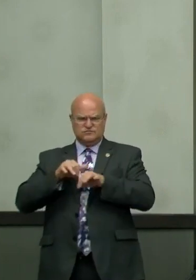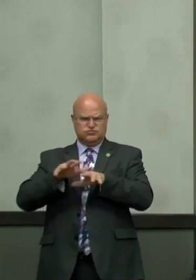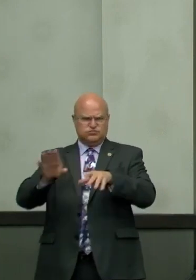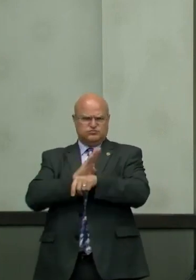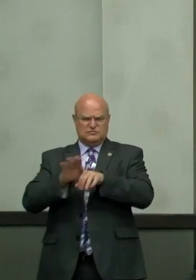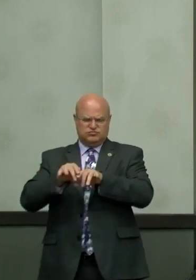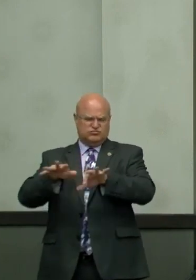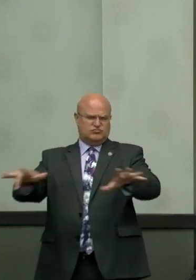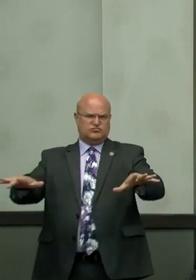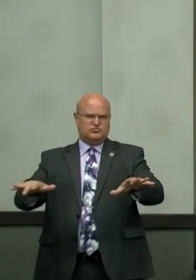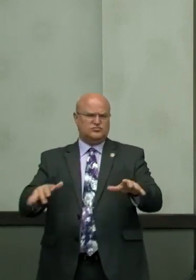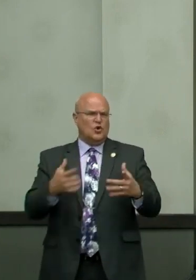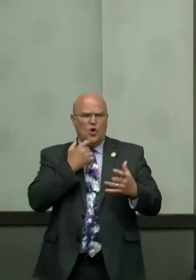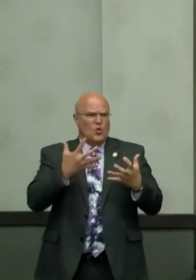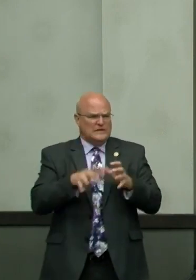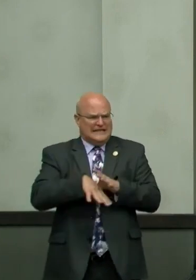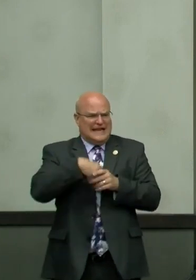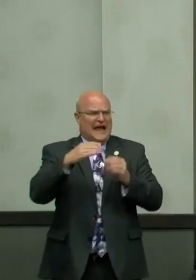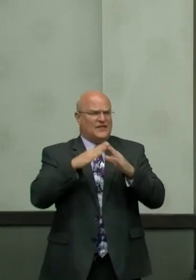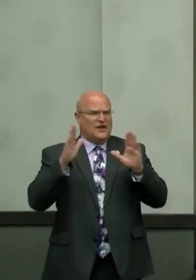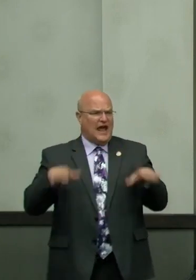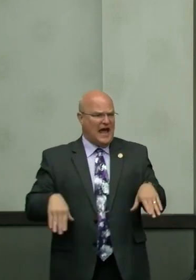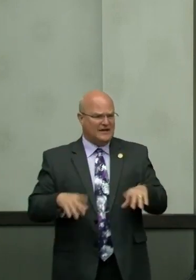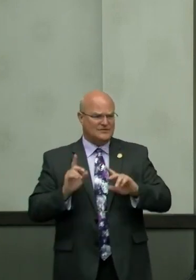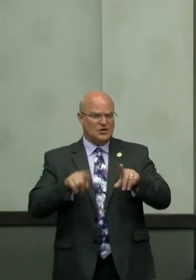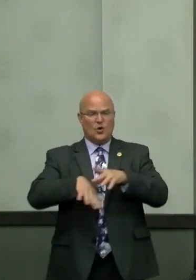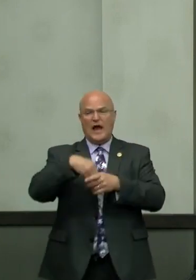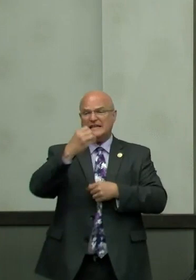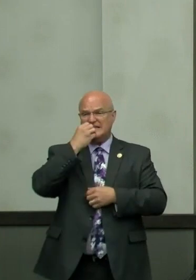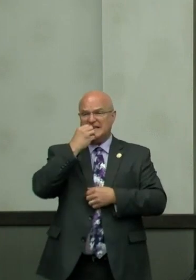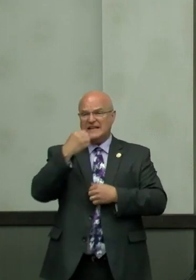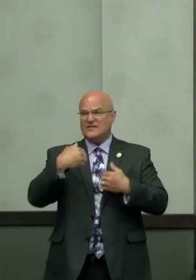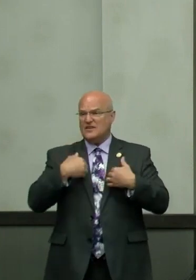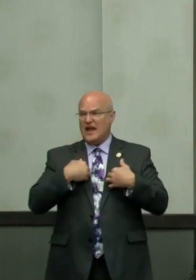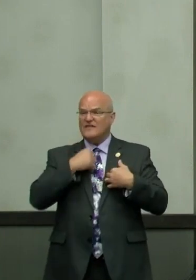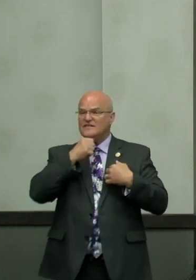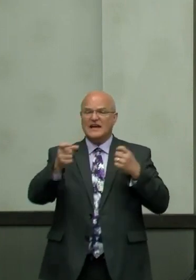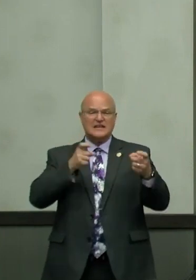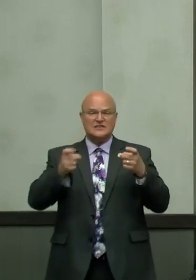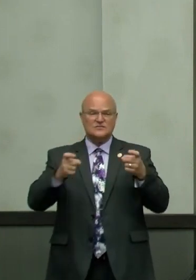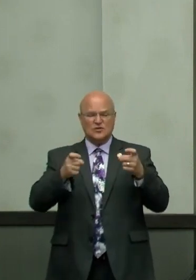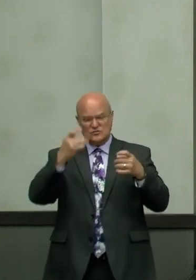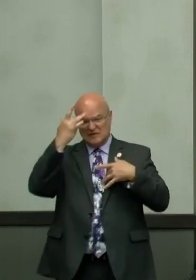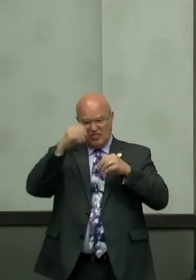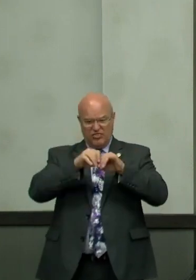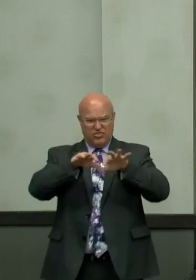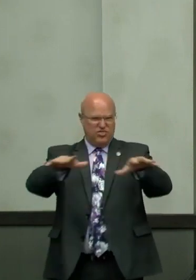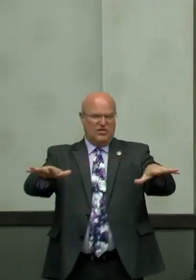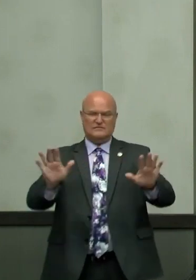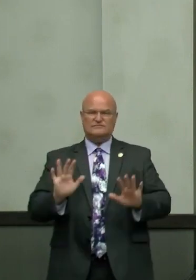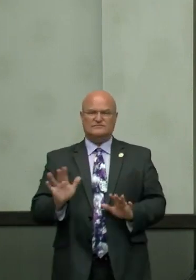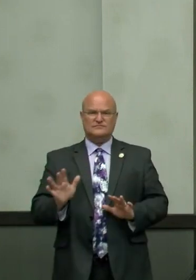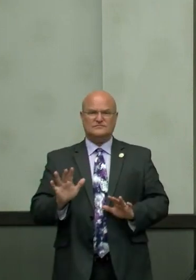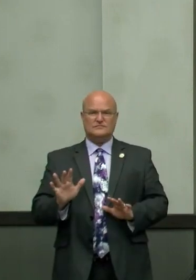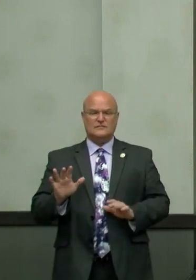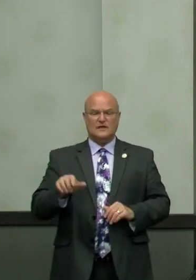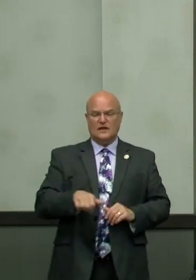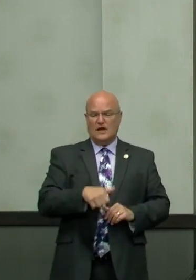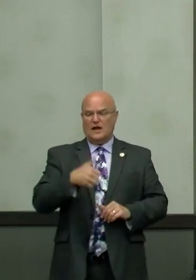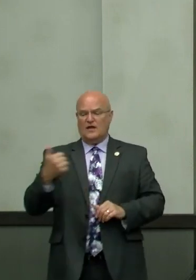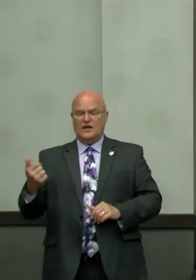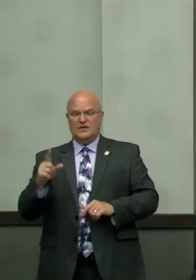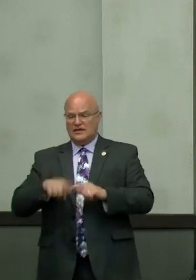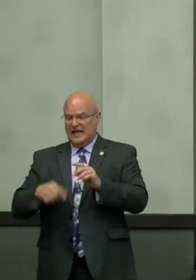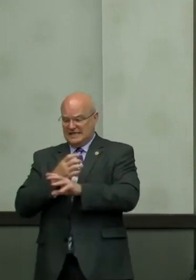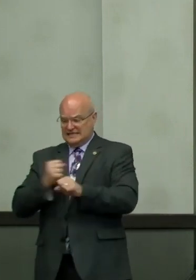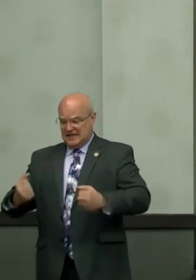epidemic? In fact, who wants to get out of their house and go out to eat if you've got an uncontrolled epidemic? On the other hand, you can't